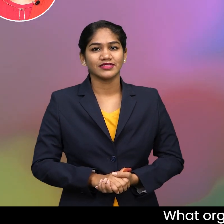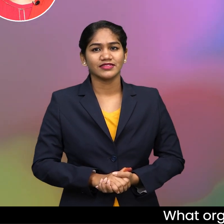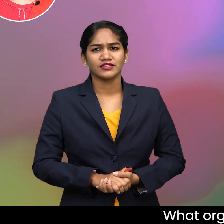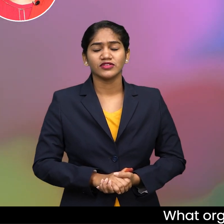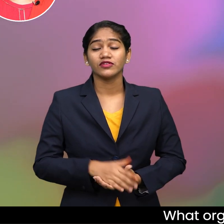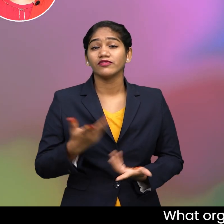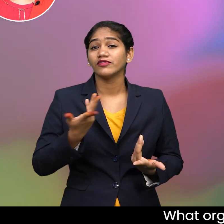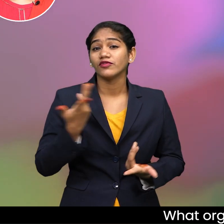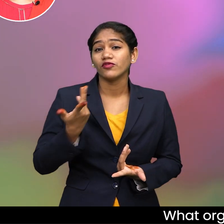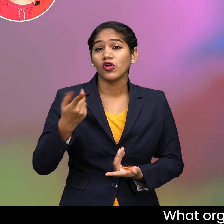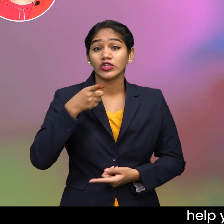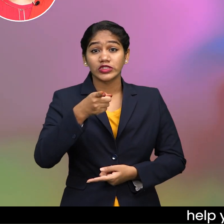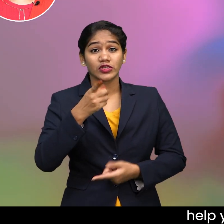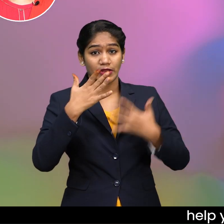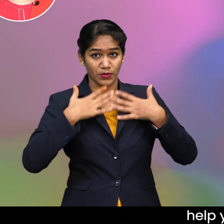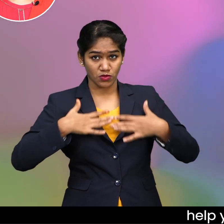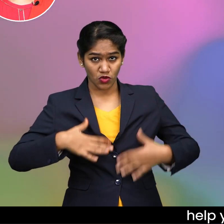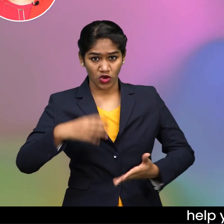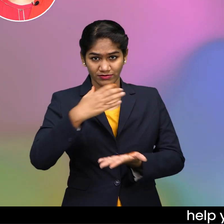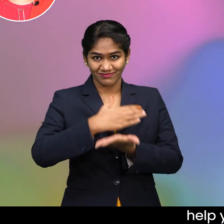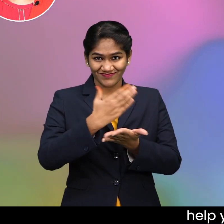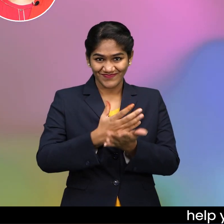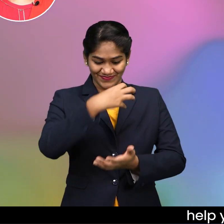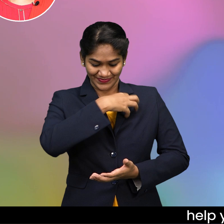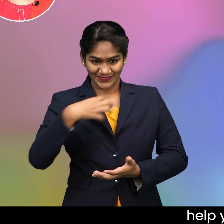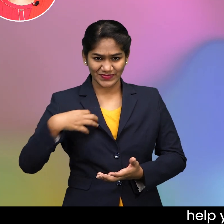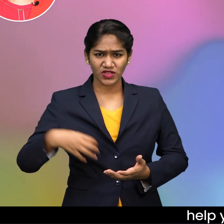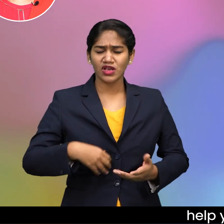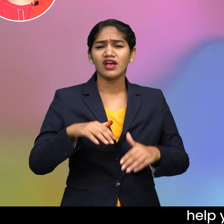What organ of your body help you to think?